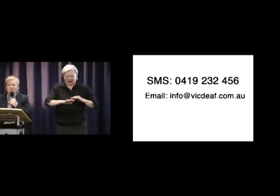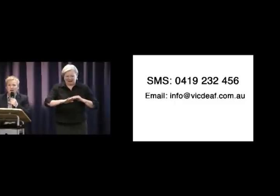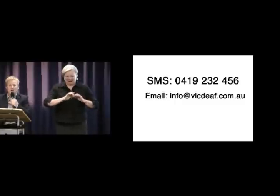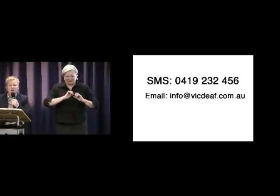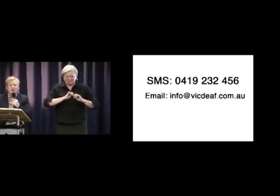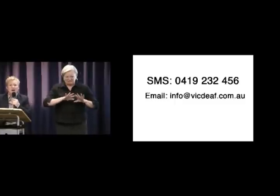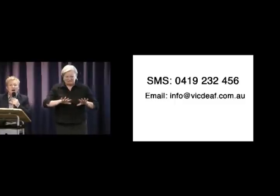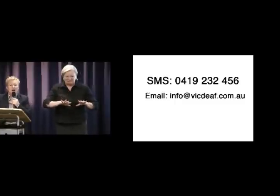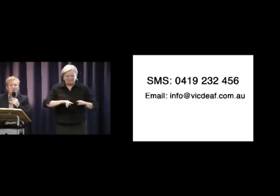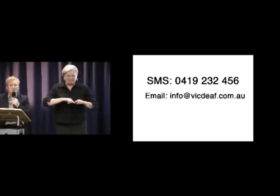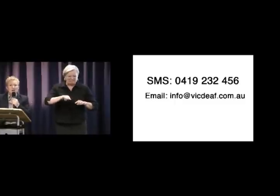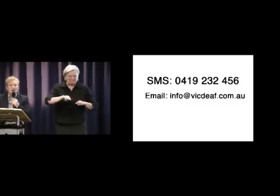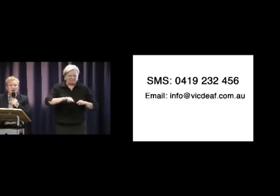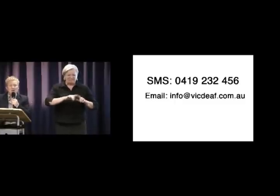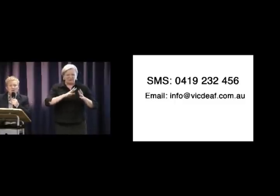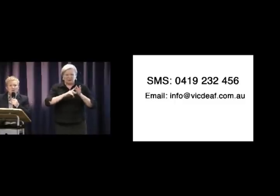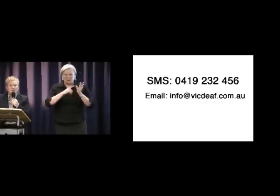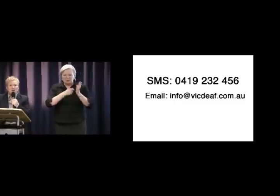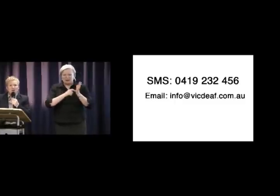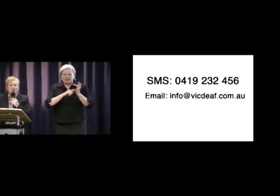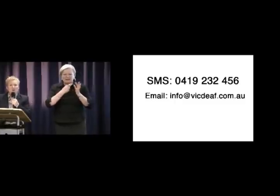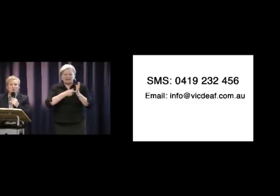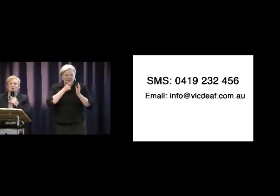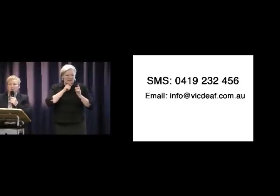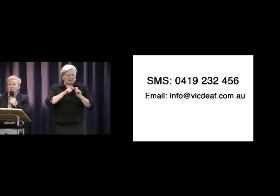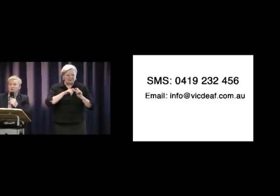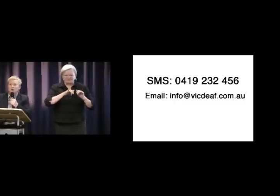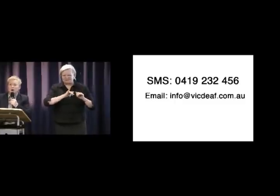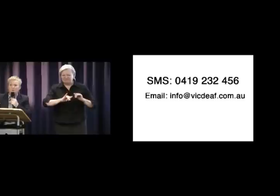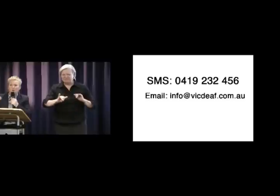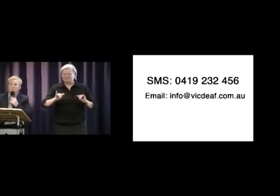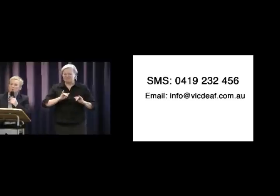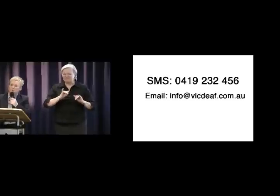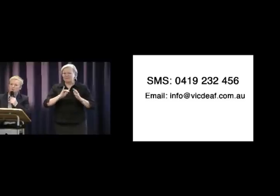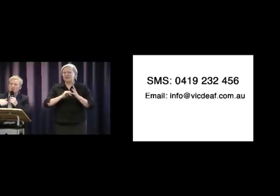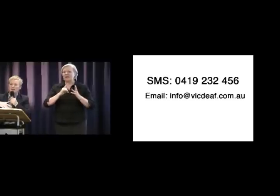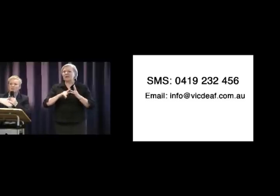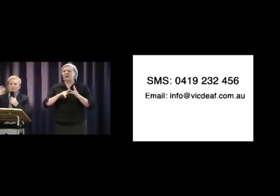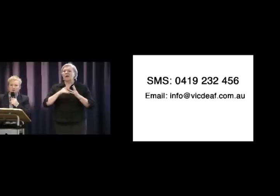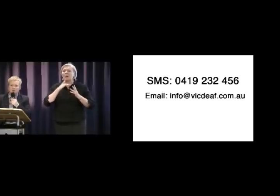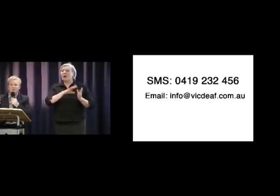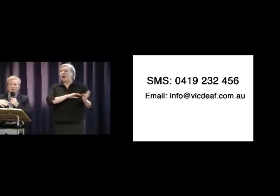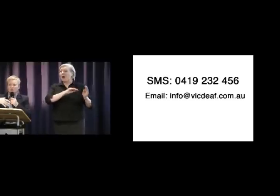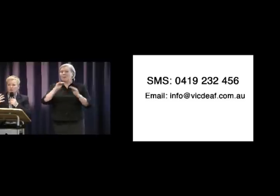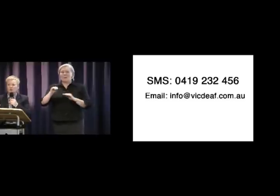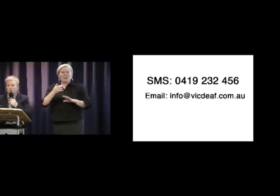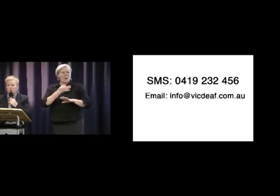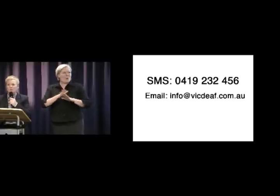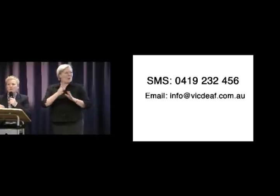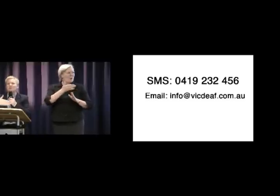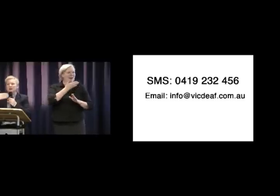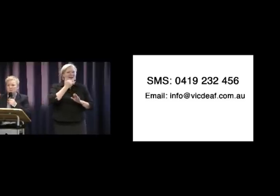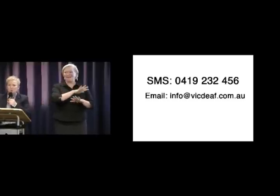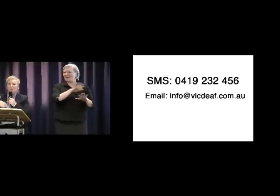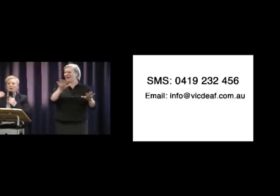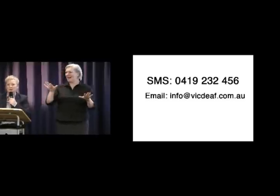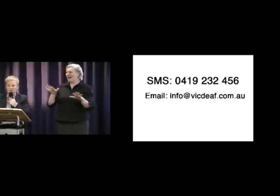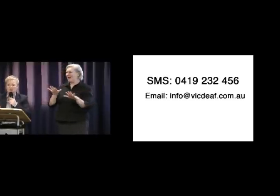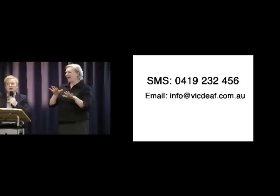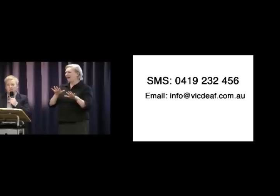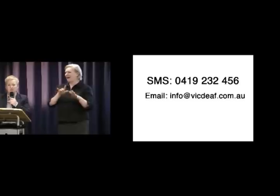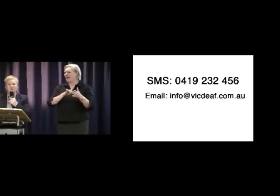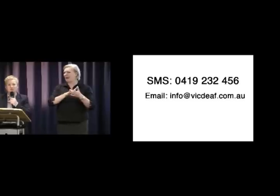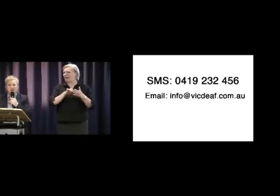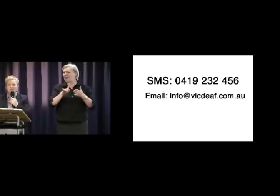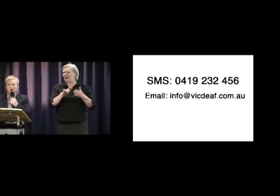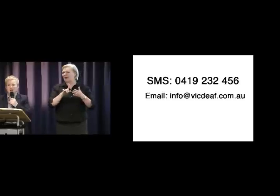wear and tear, and it's great when you move in and everything's fresh and new, but at some point